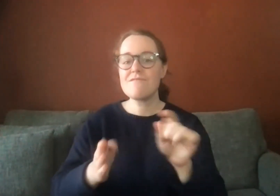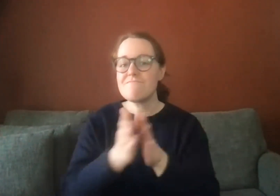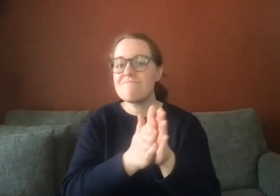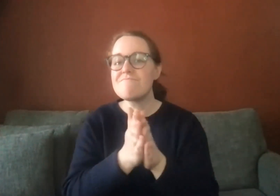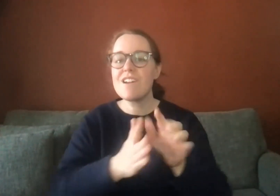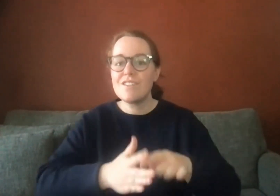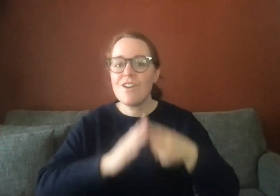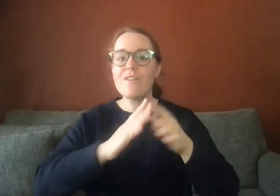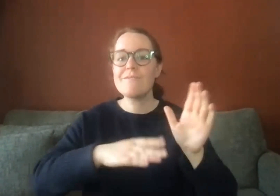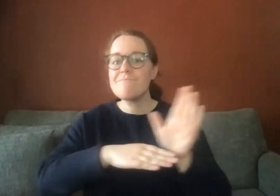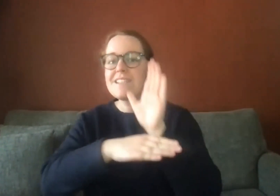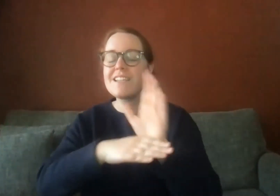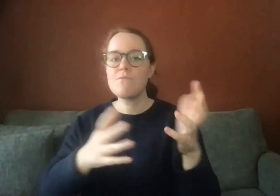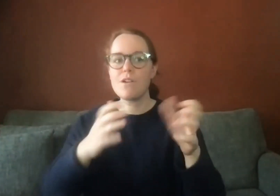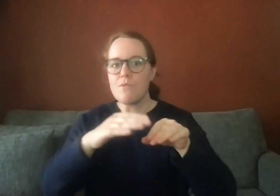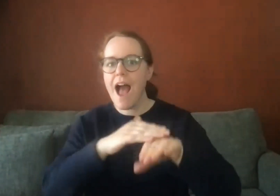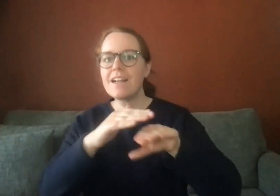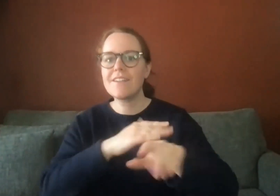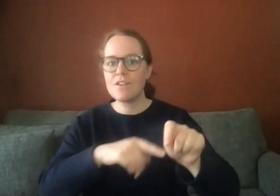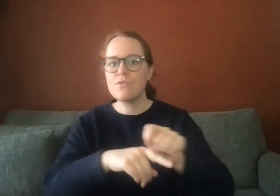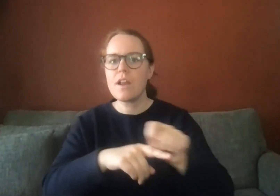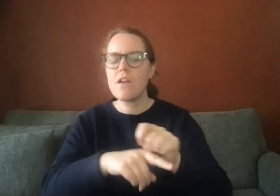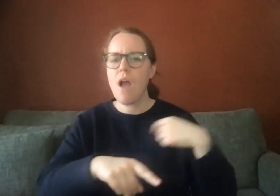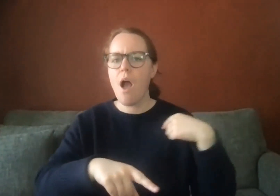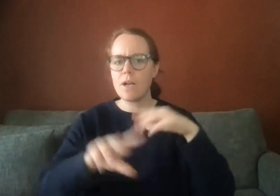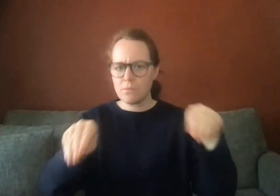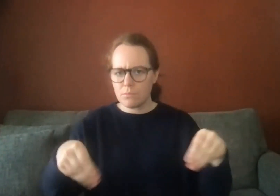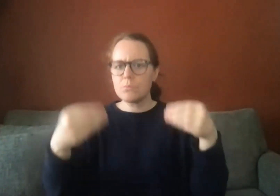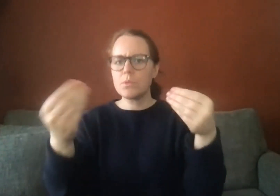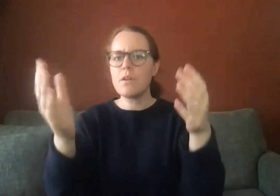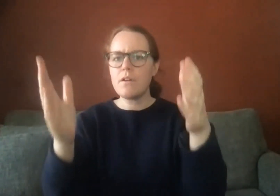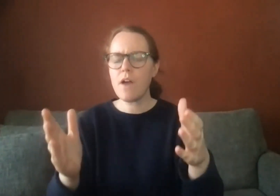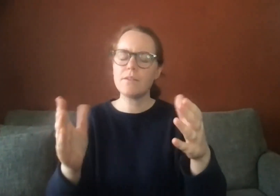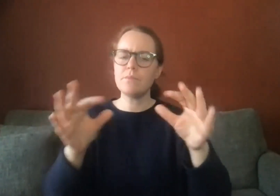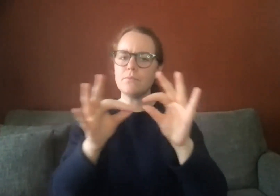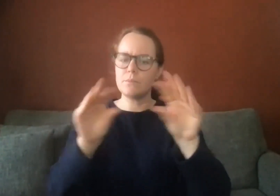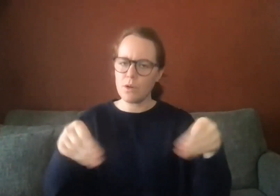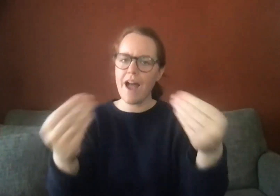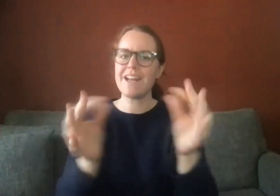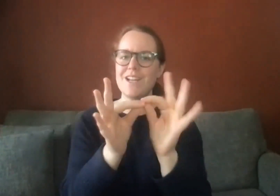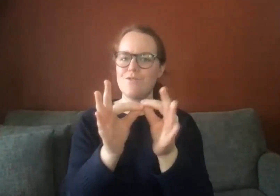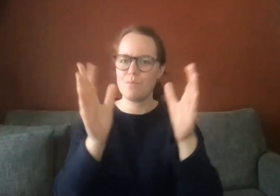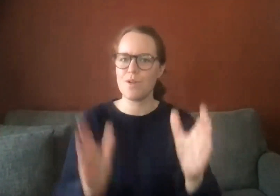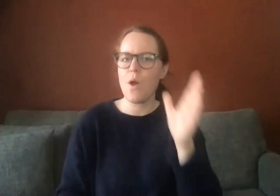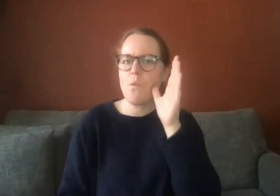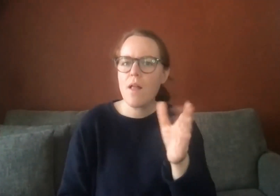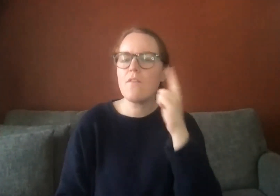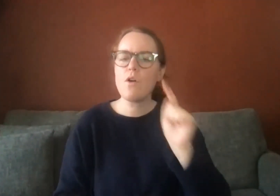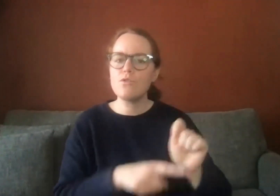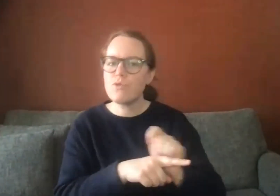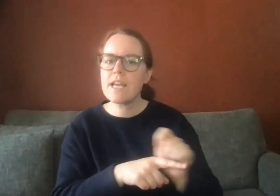to access any of the training, we would provide American Sign Language interpreters for any of the training and any of the